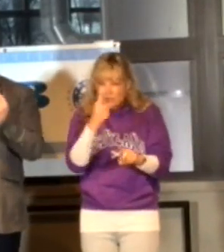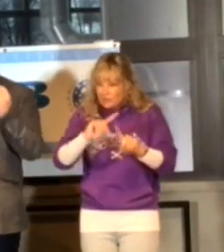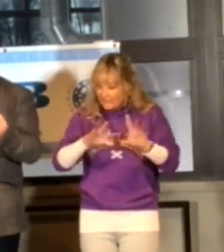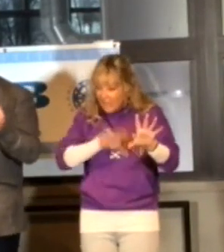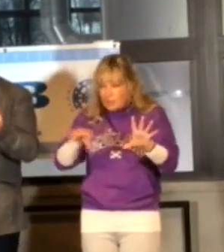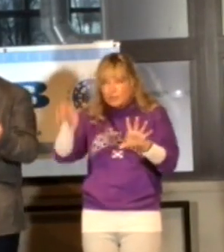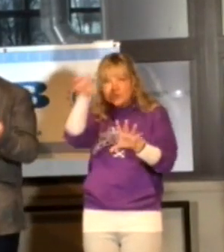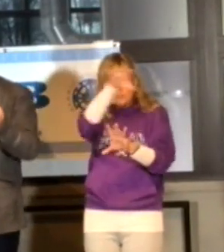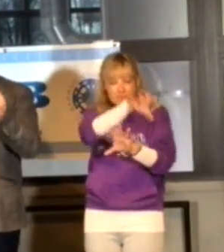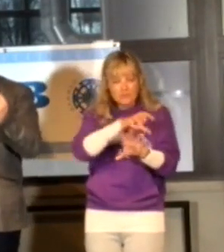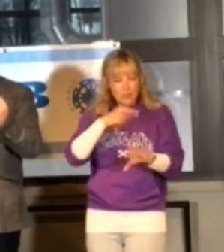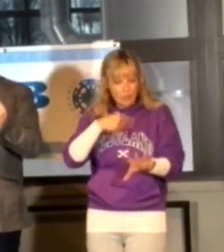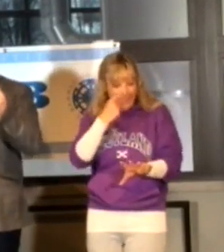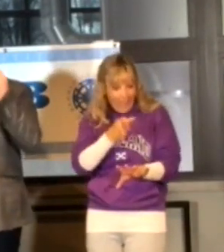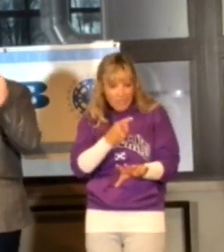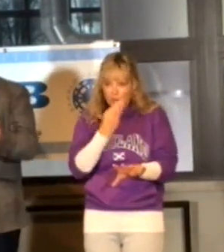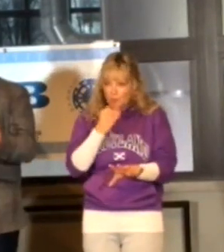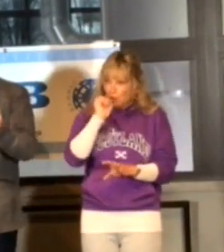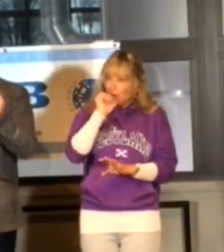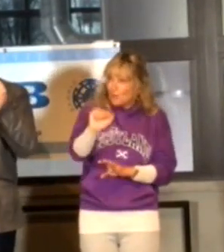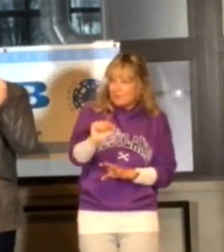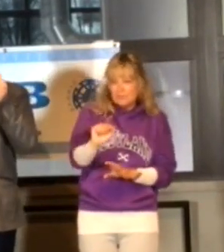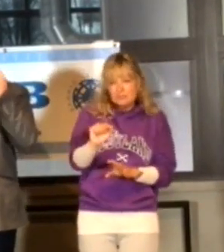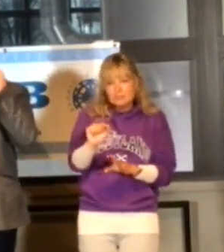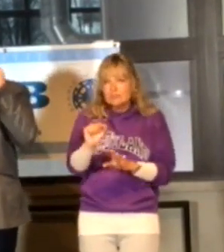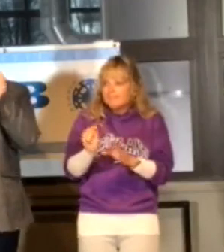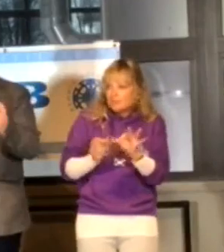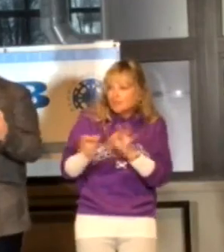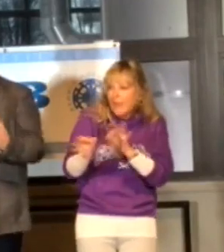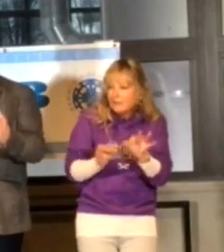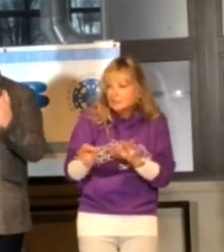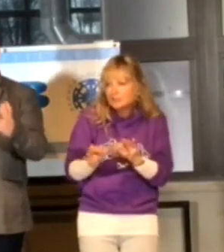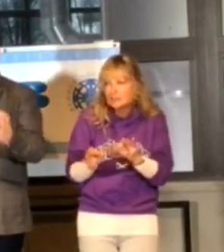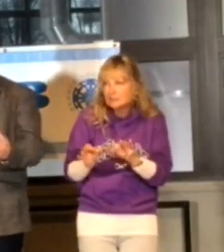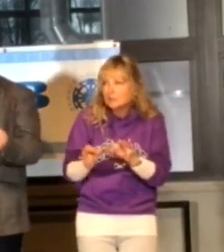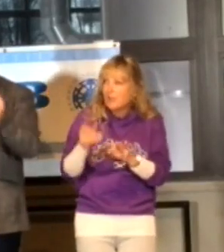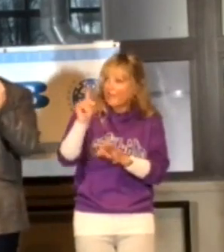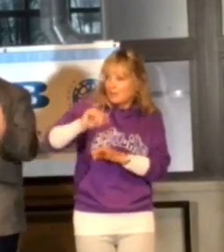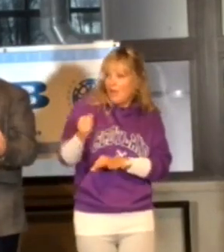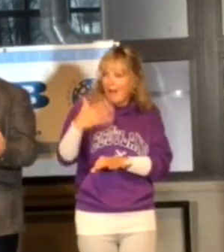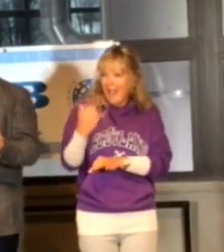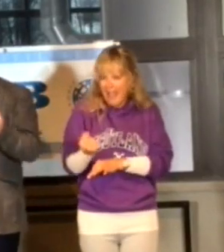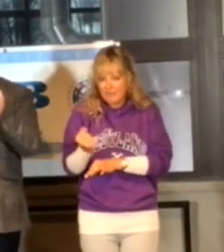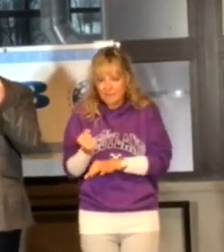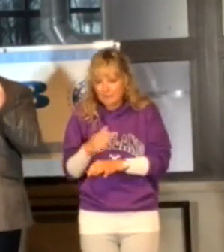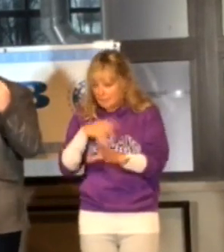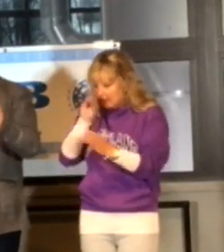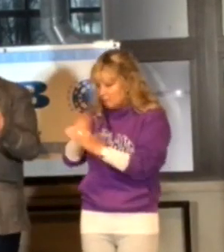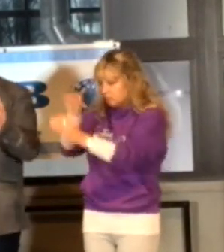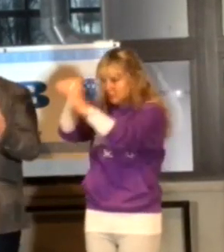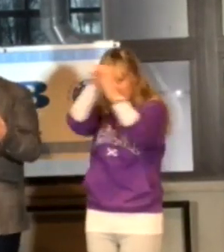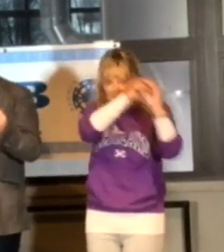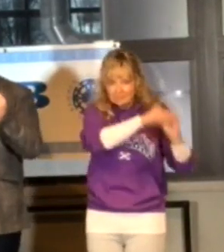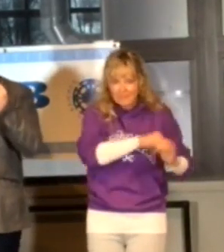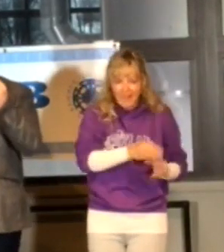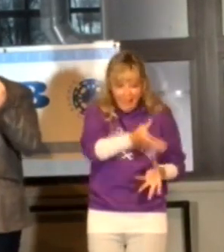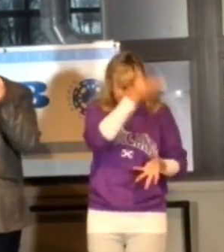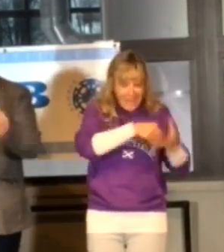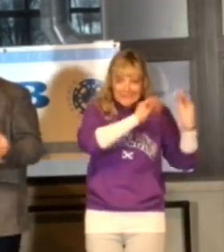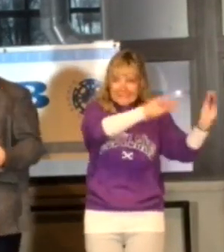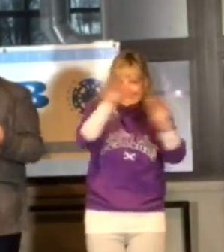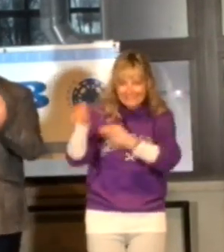we can use to smash right-wing ways of thinking, smash austerity, and give control